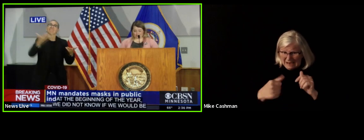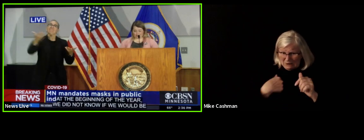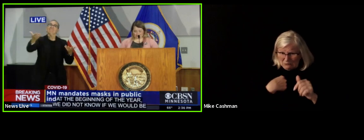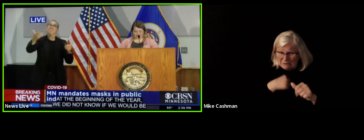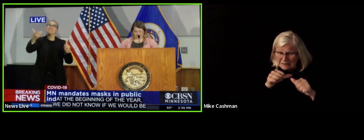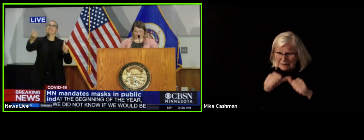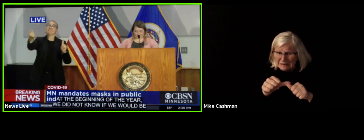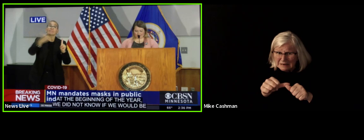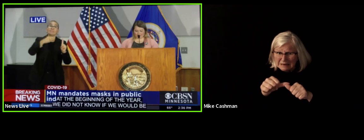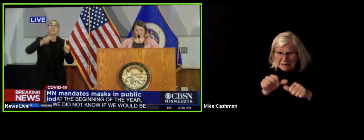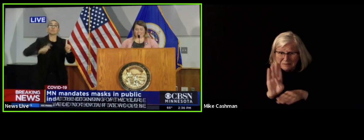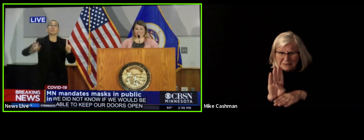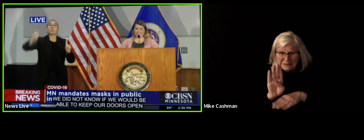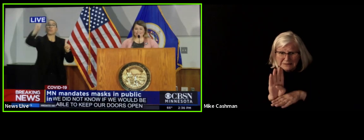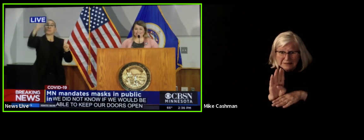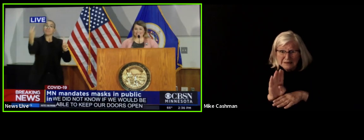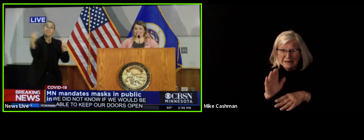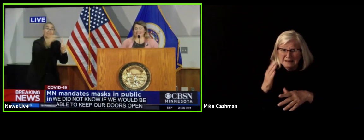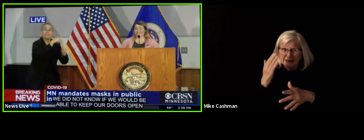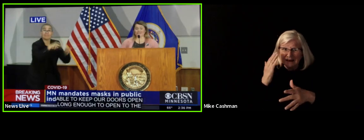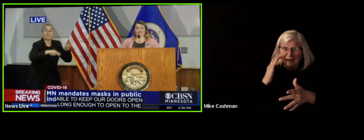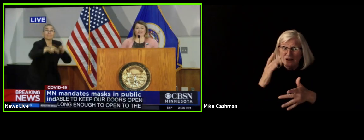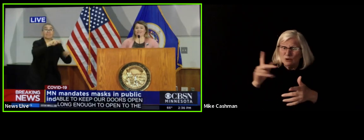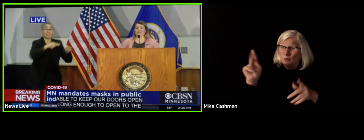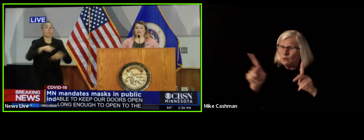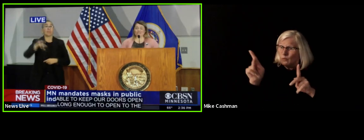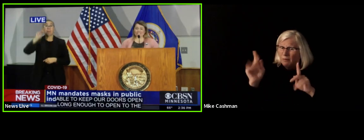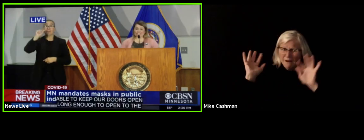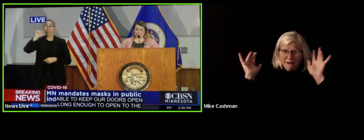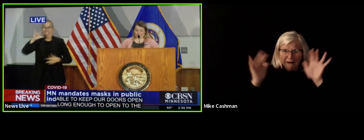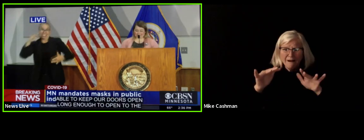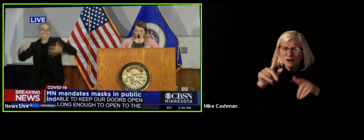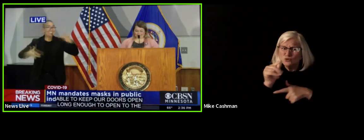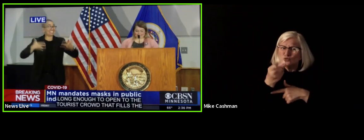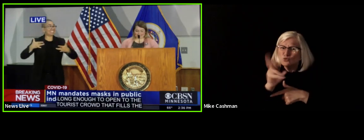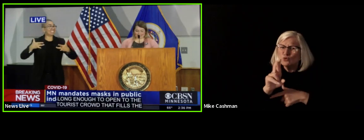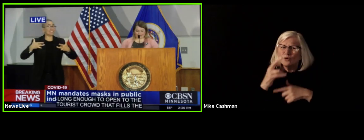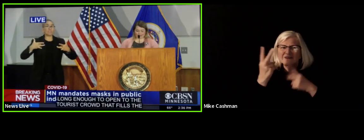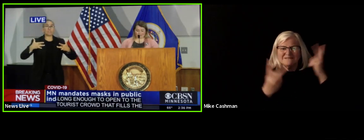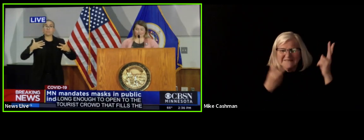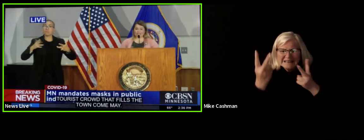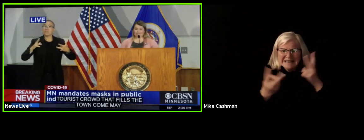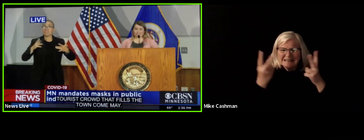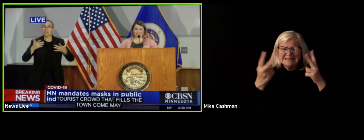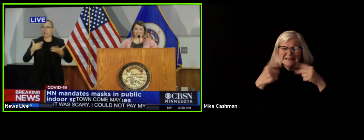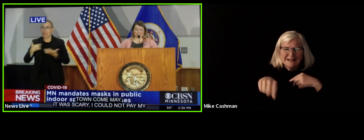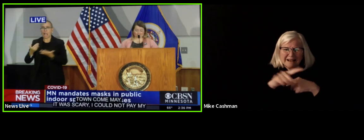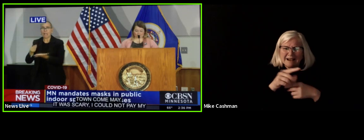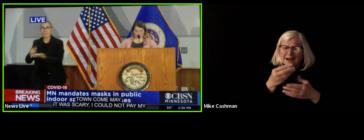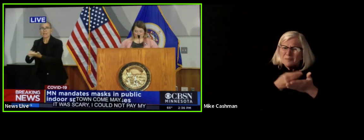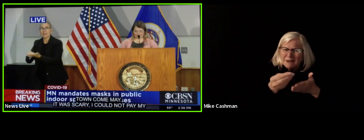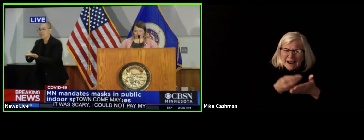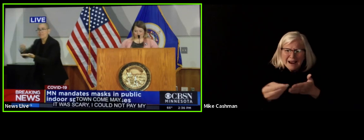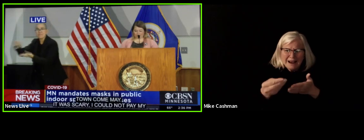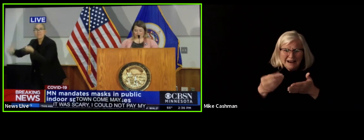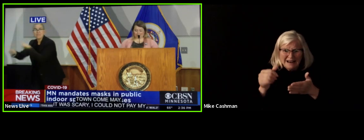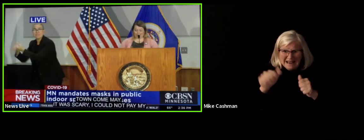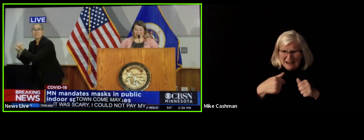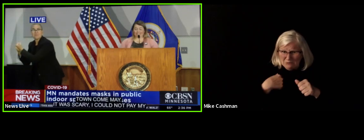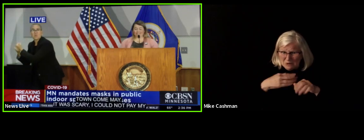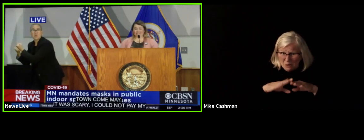town come May. It was scary. I couldn't pay my employee. I couldn't pay myself. Rent was late. Invoices were